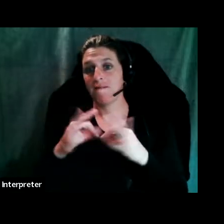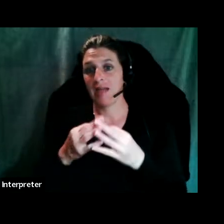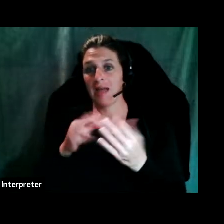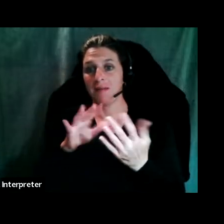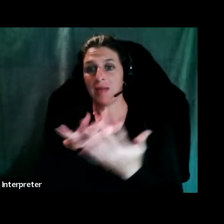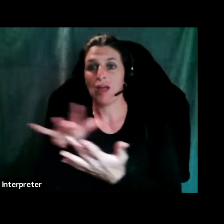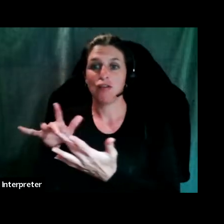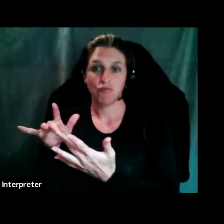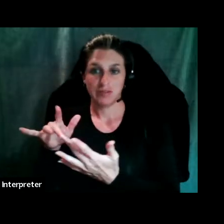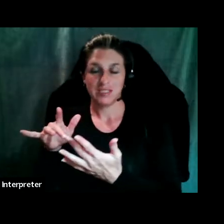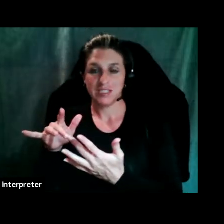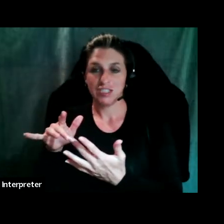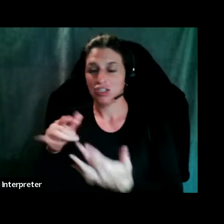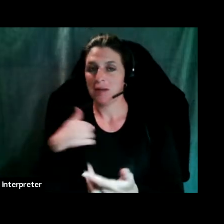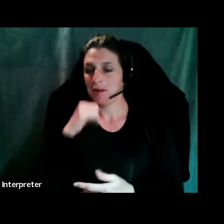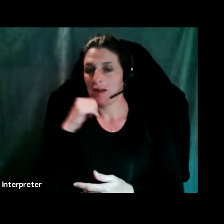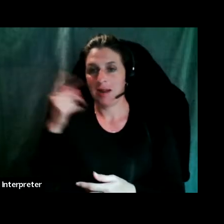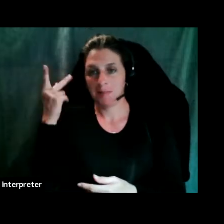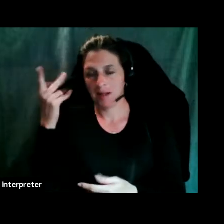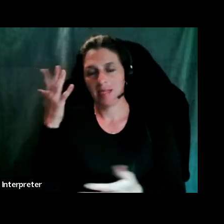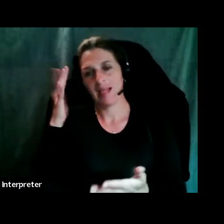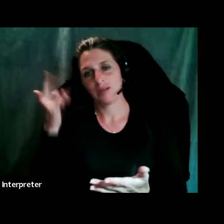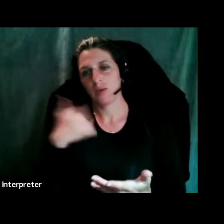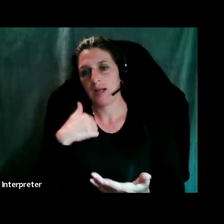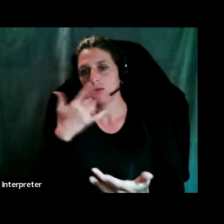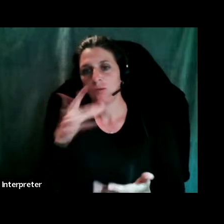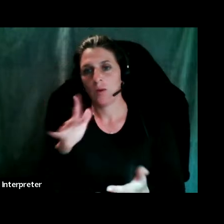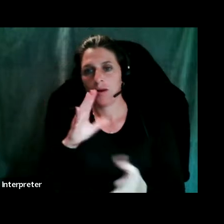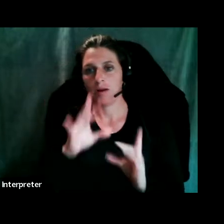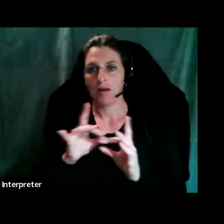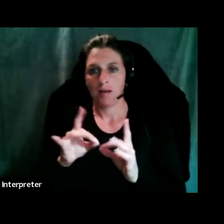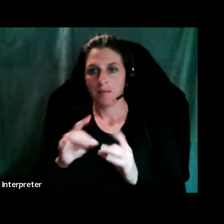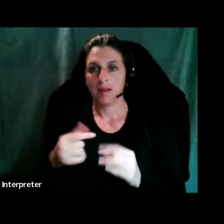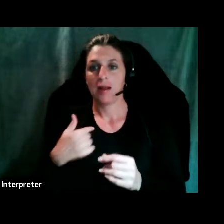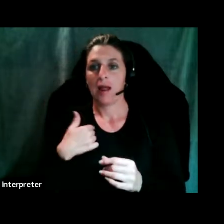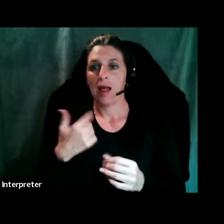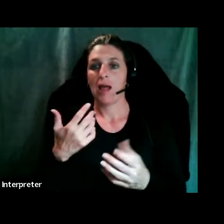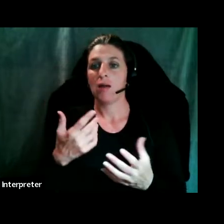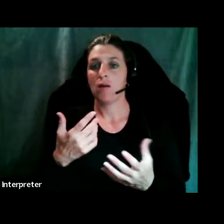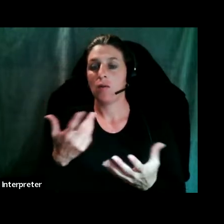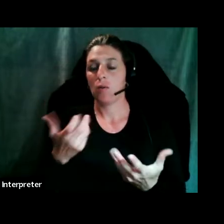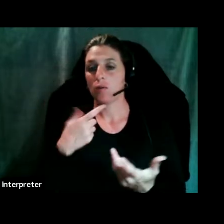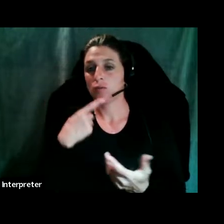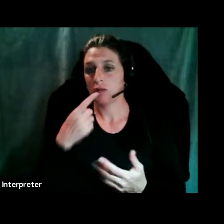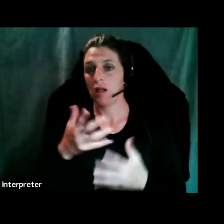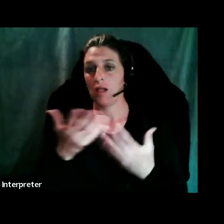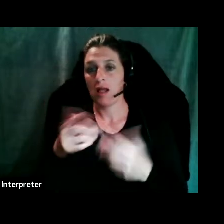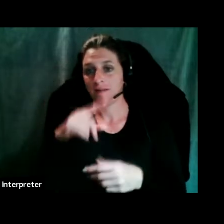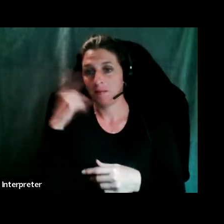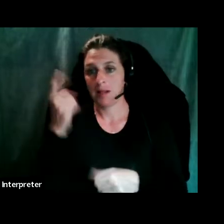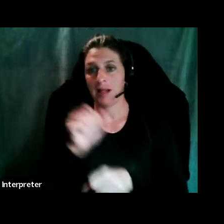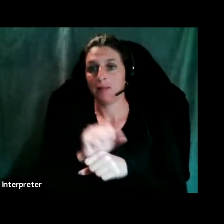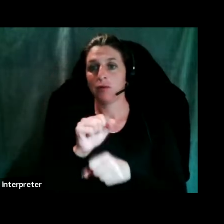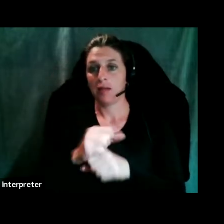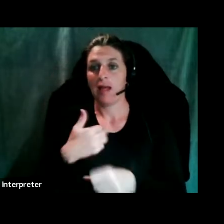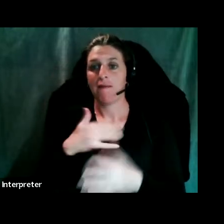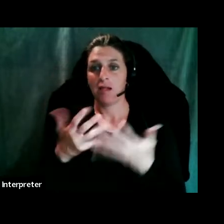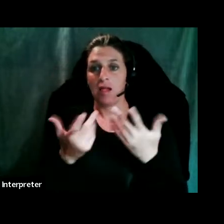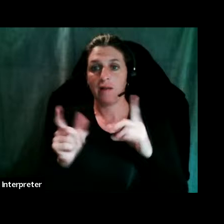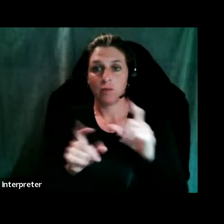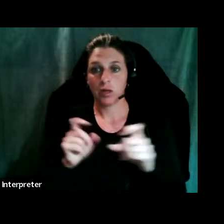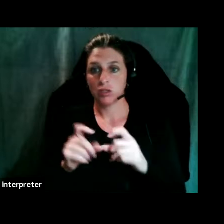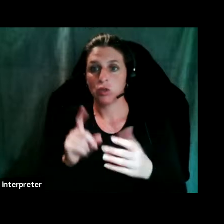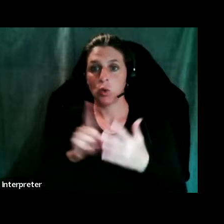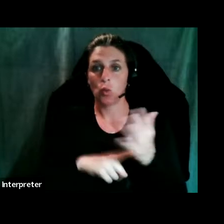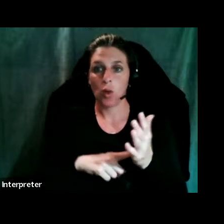it. I do want to say a lot of Black employees, they had a lot of questions about what the district